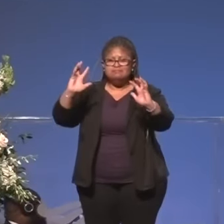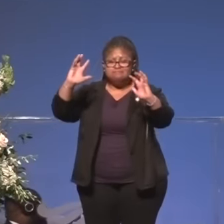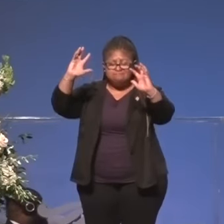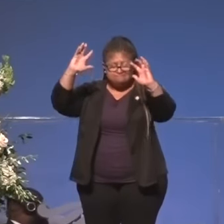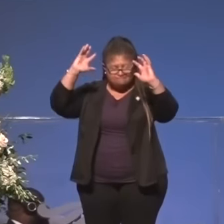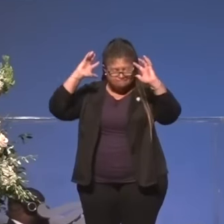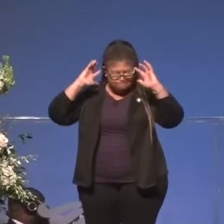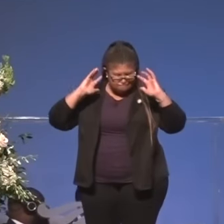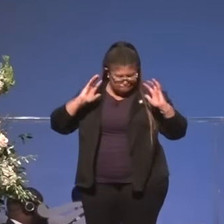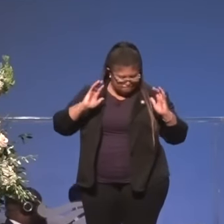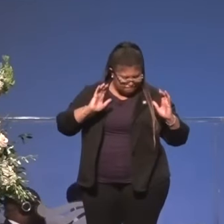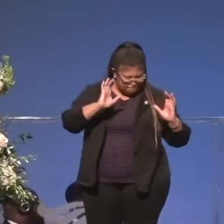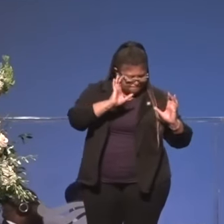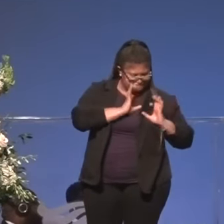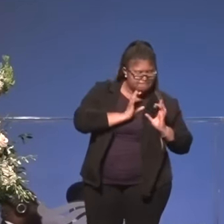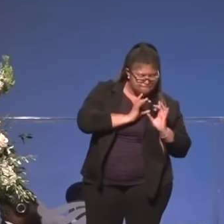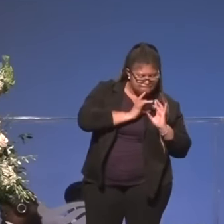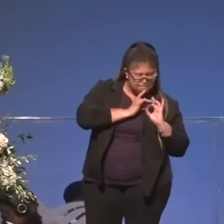been